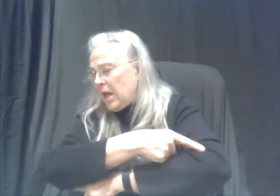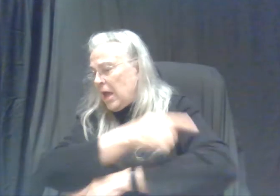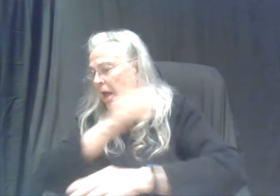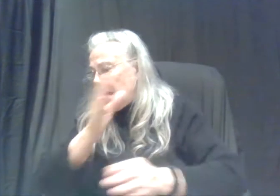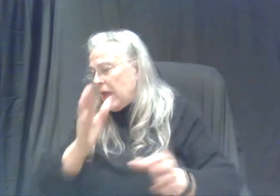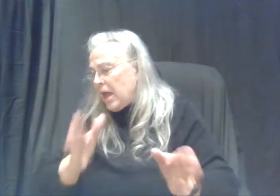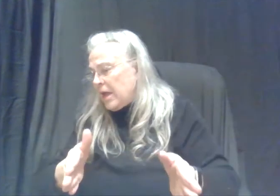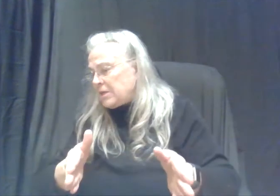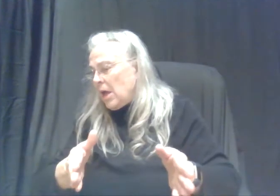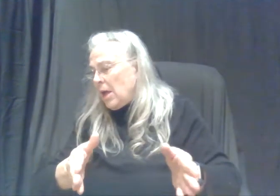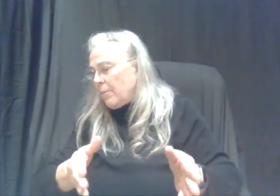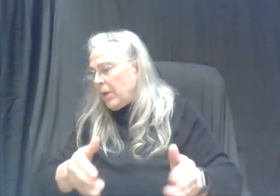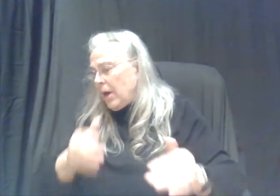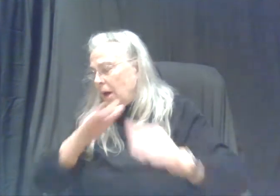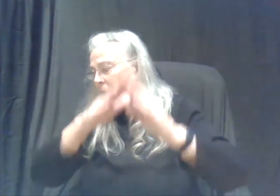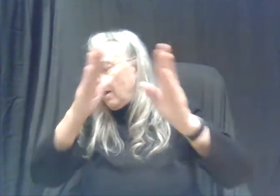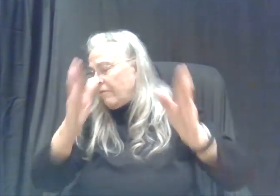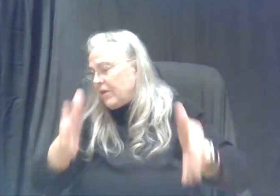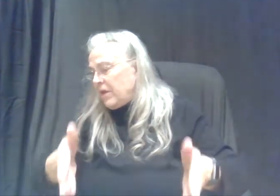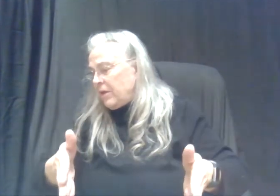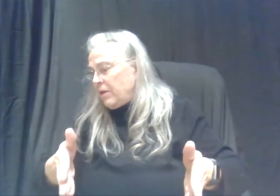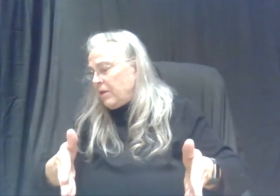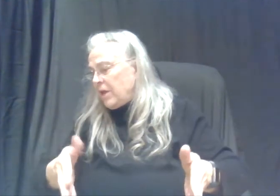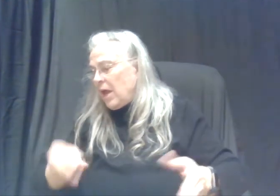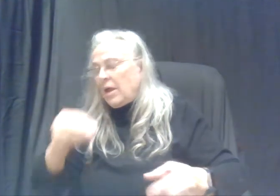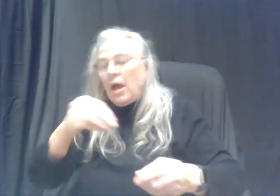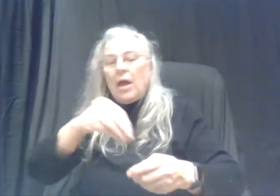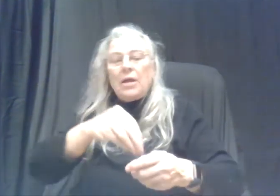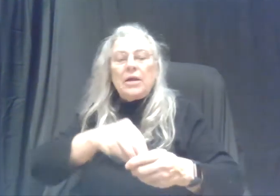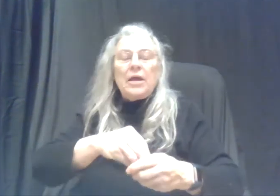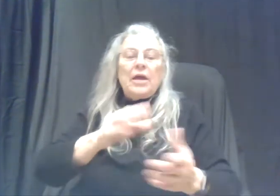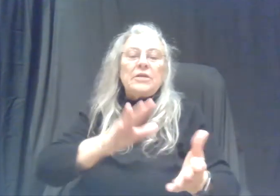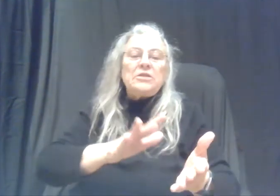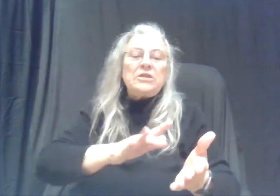days, pavilion in splendor